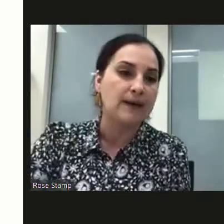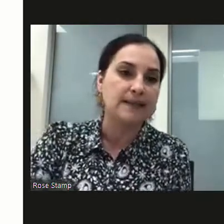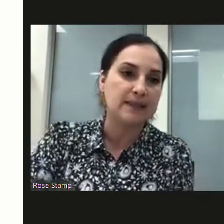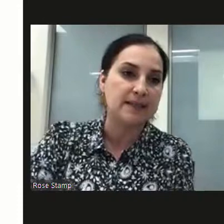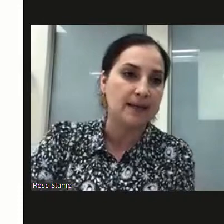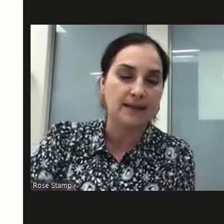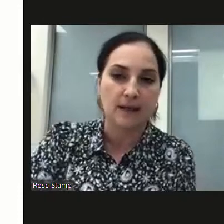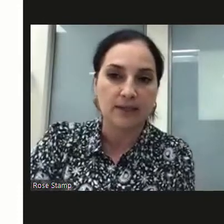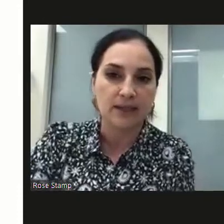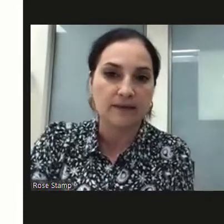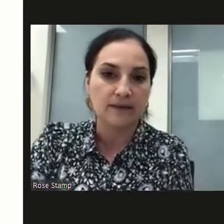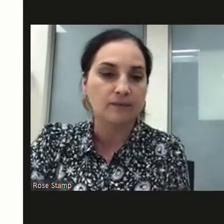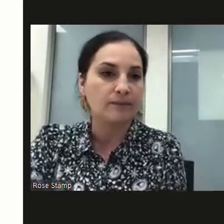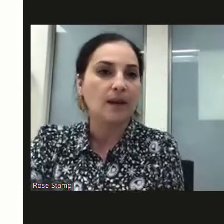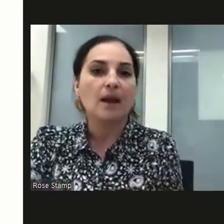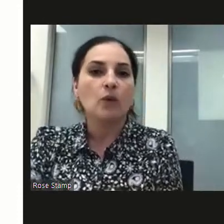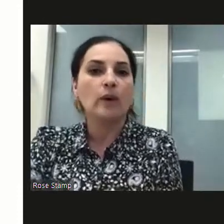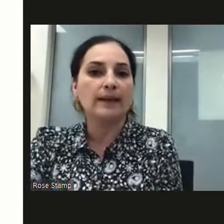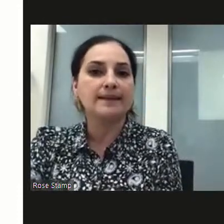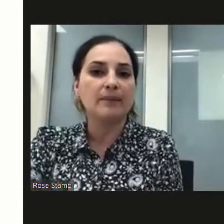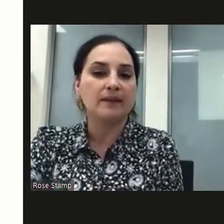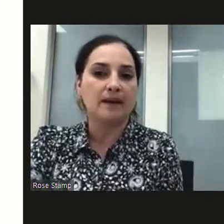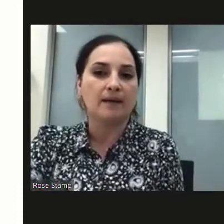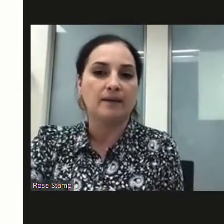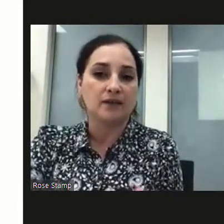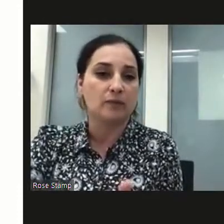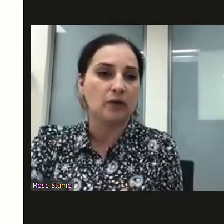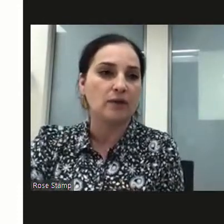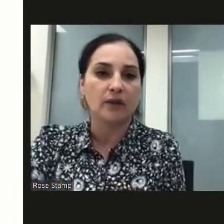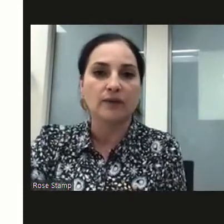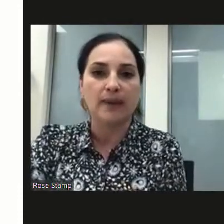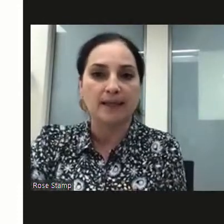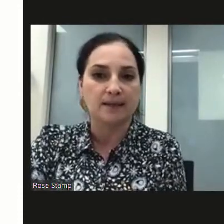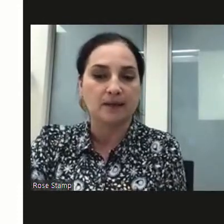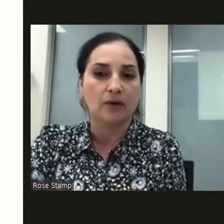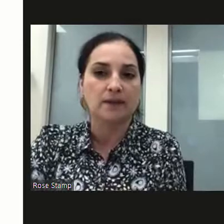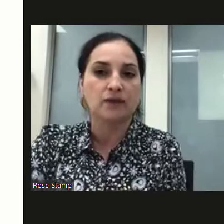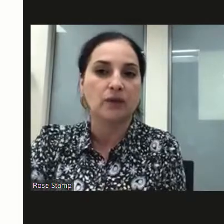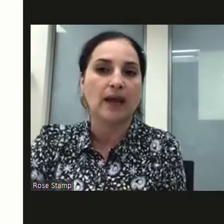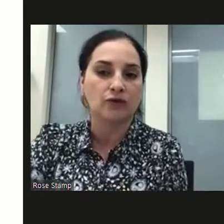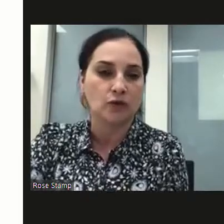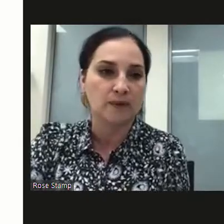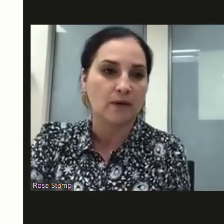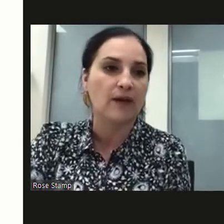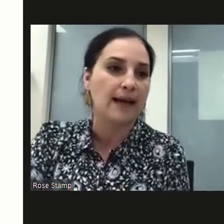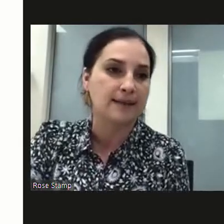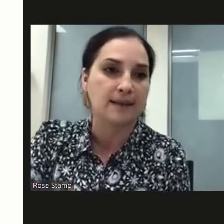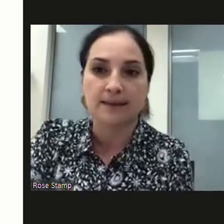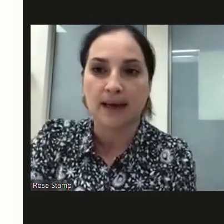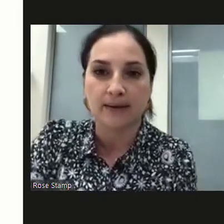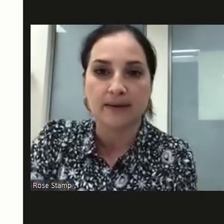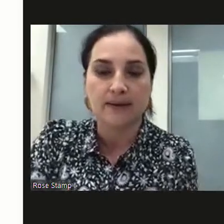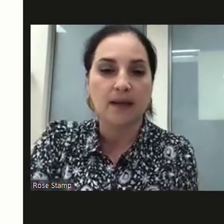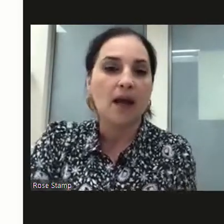of spontaneous narratives. We'll examine the distribution of those patterns across two age groups of